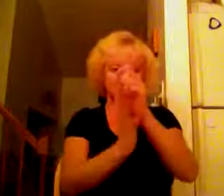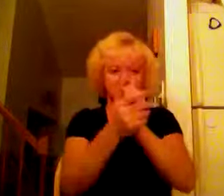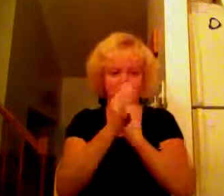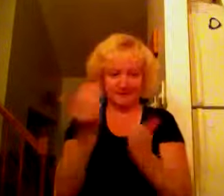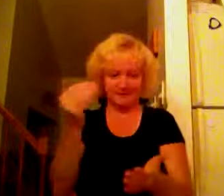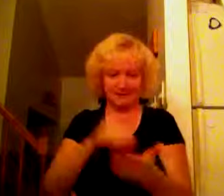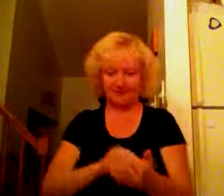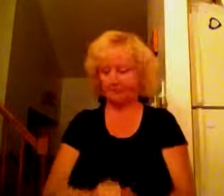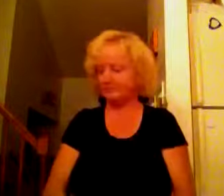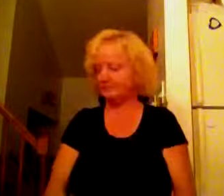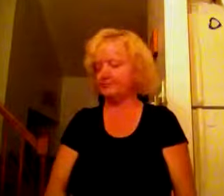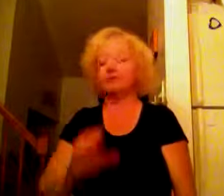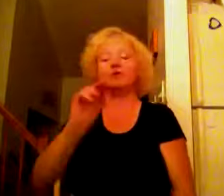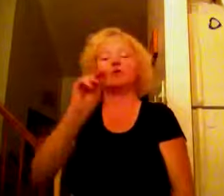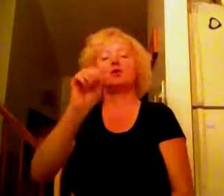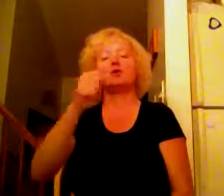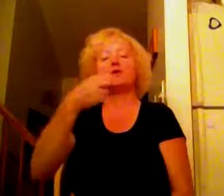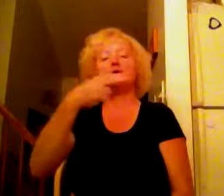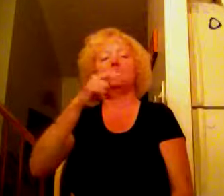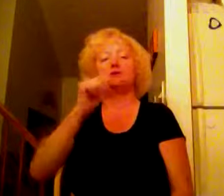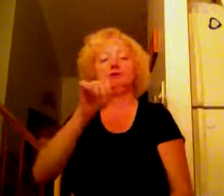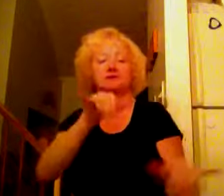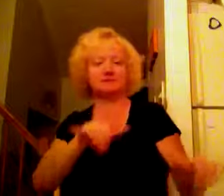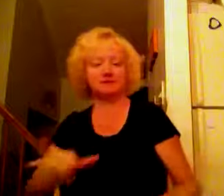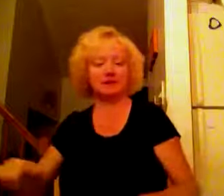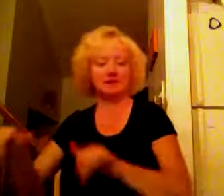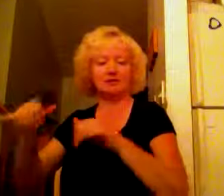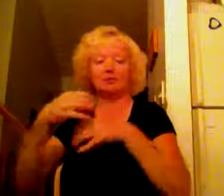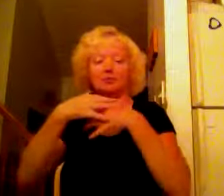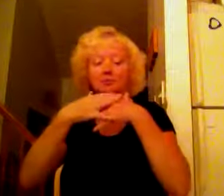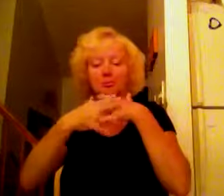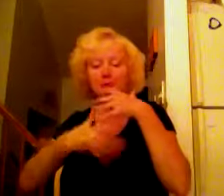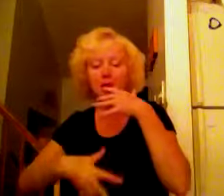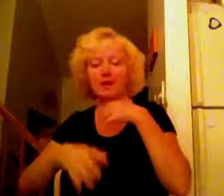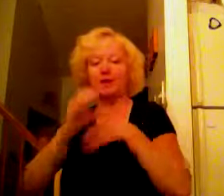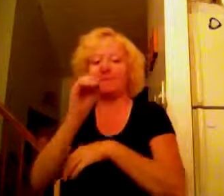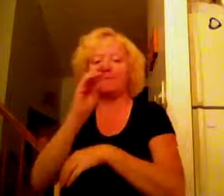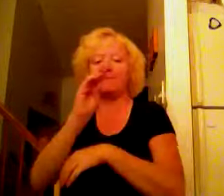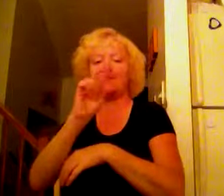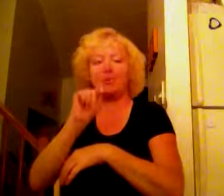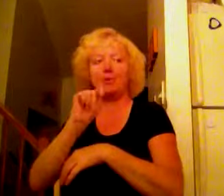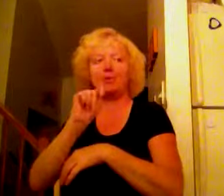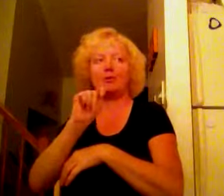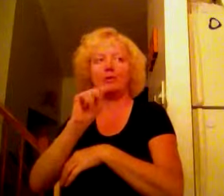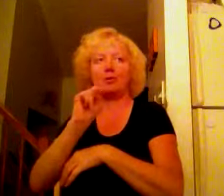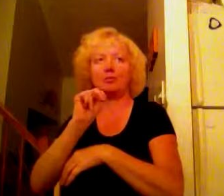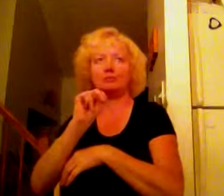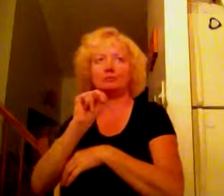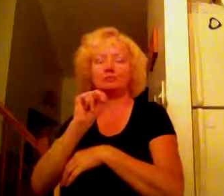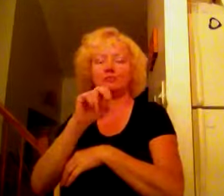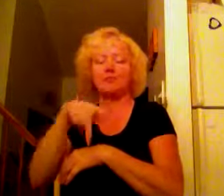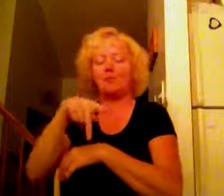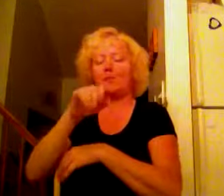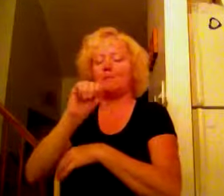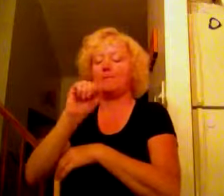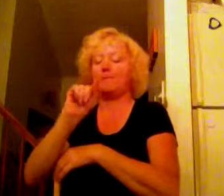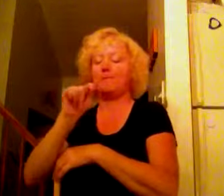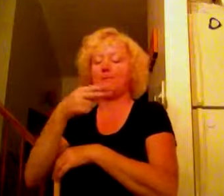The OSHA standard for bloodborne pathogens has been in effect since 1992. This standard guarantees employees who are